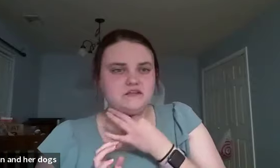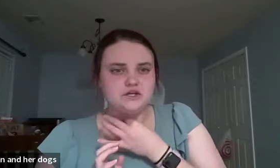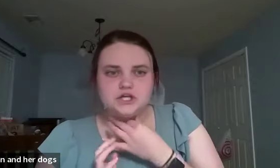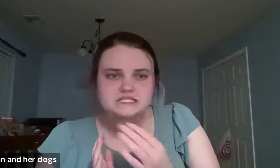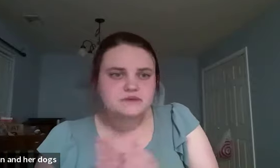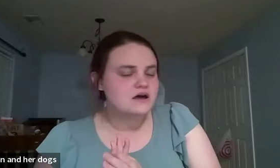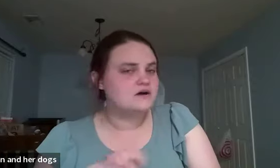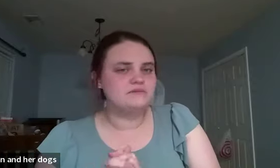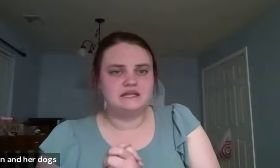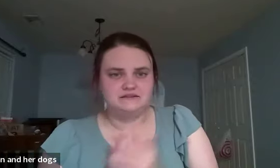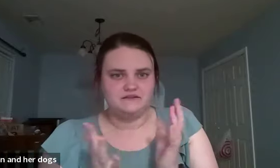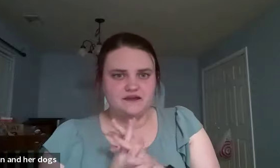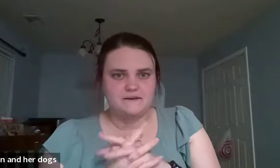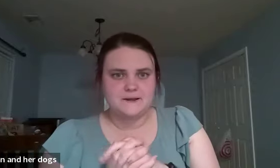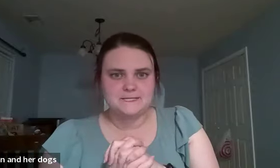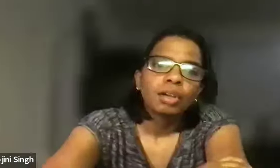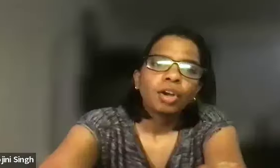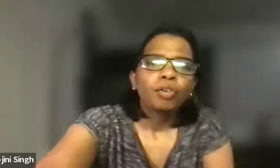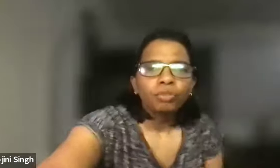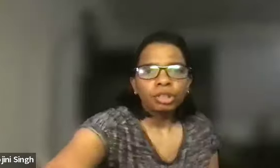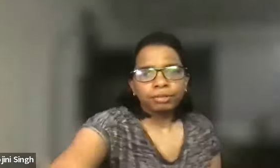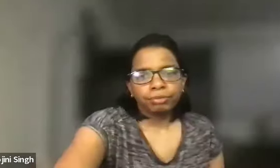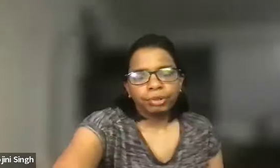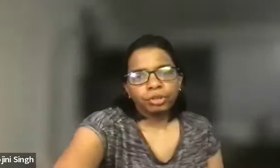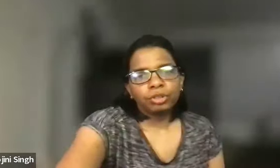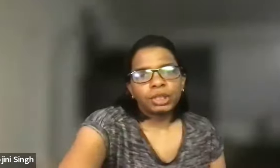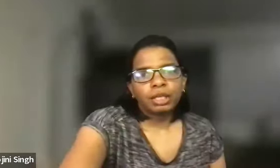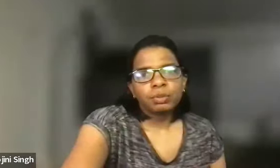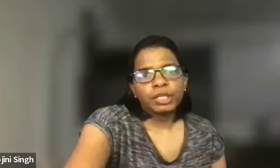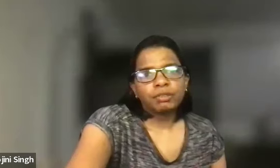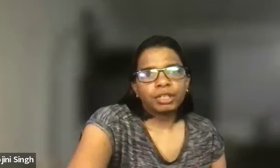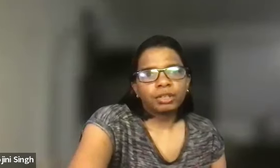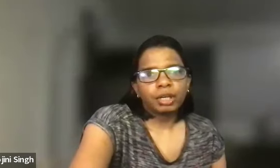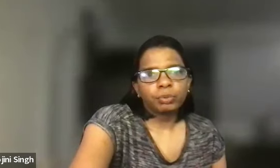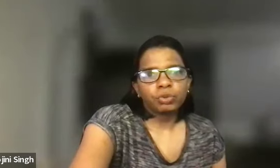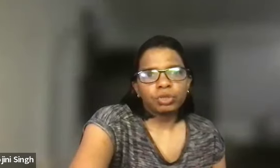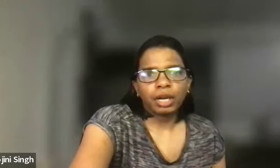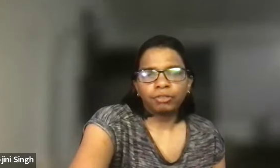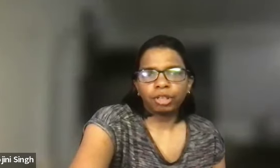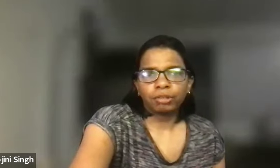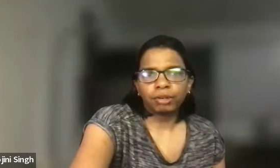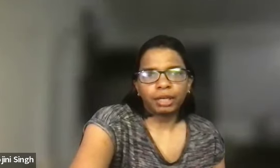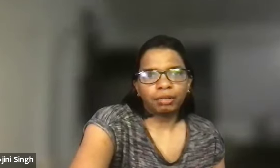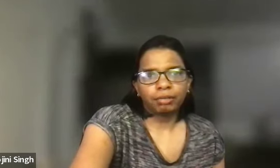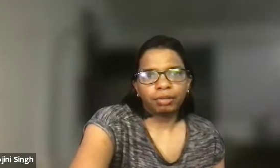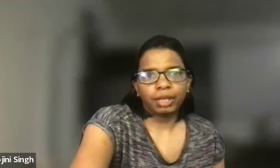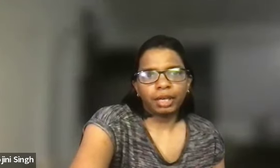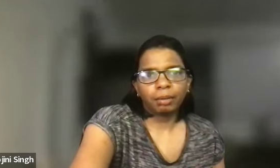anything you're curious about, anything like that. What if we want to say any specific time, suppose 9:45